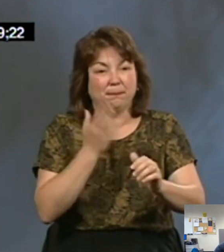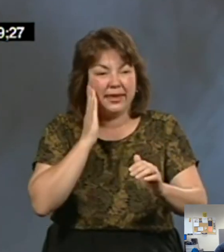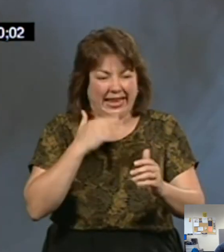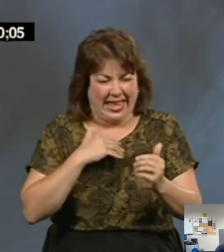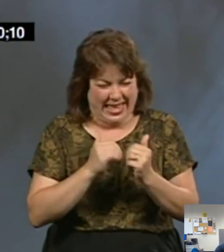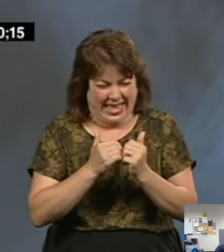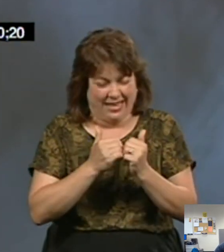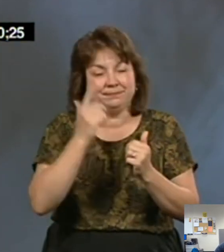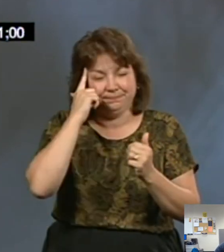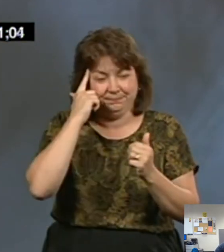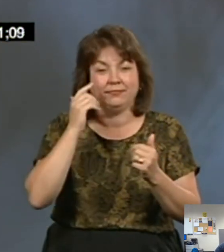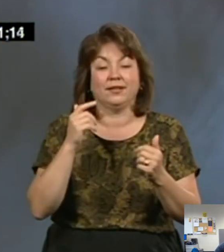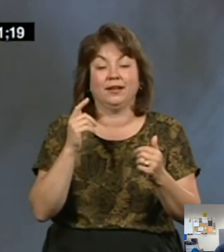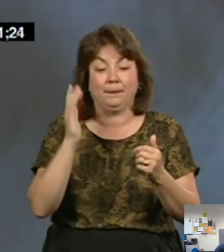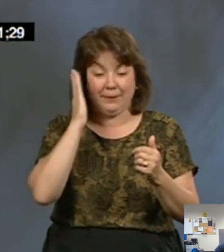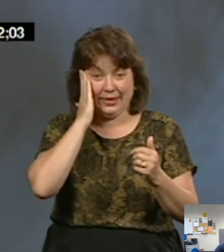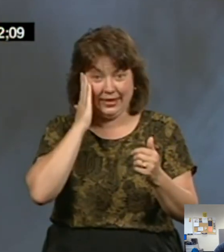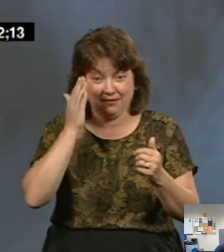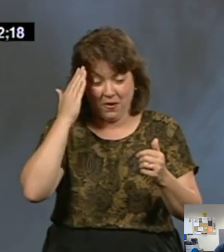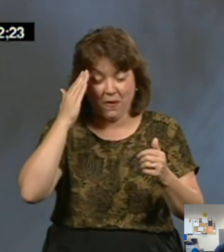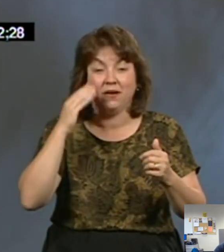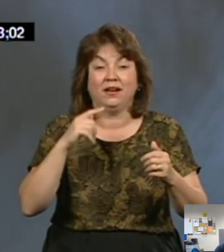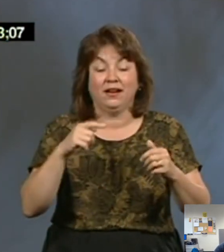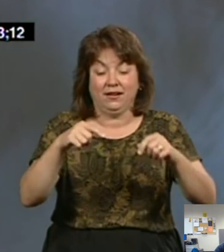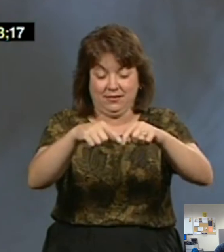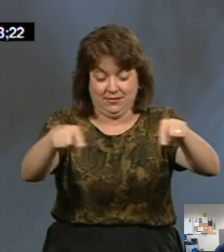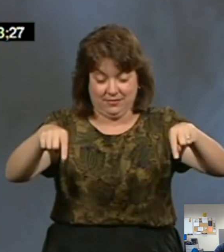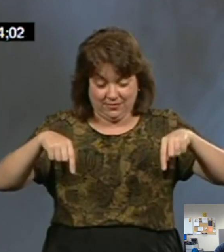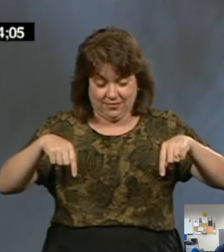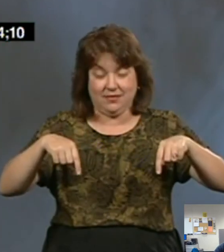long. I was trying to figure out how I would even go to sleep. So